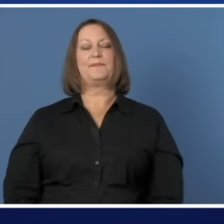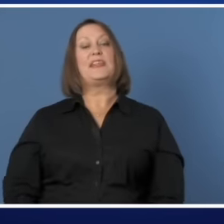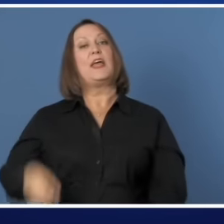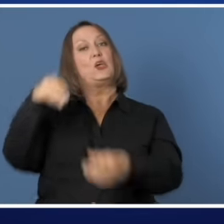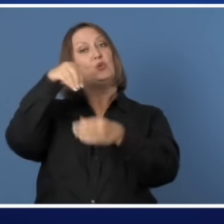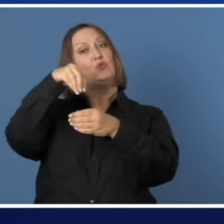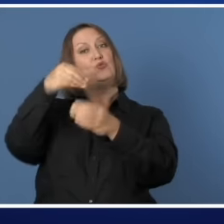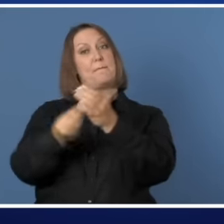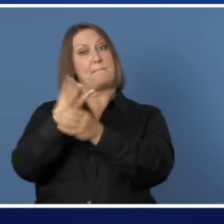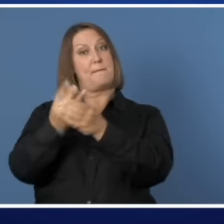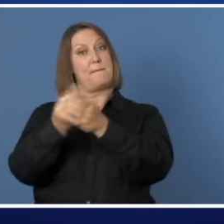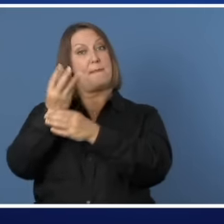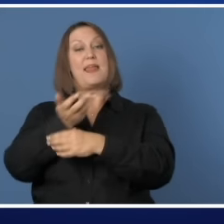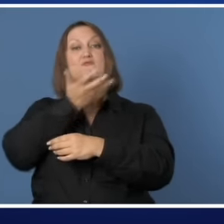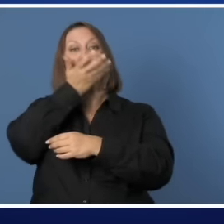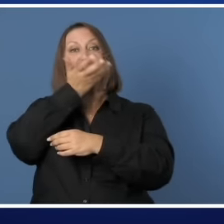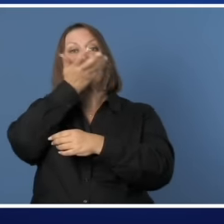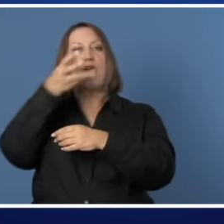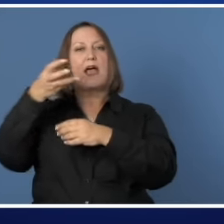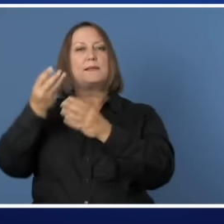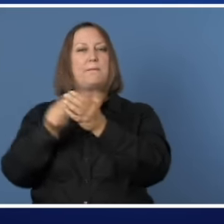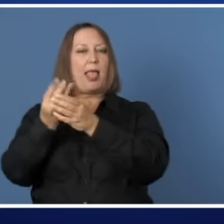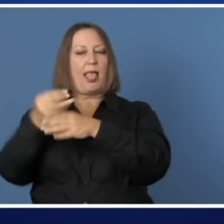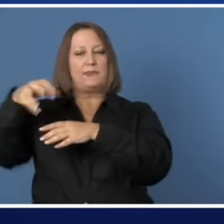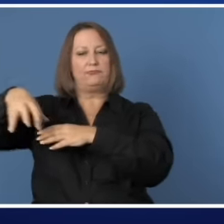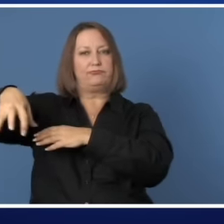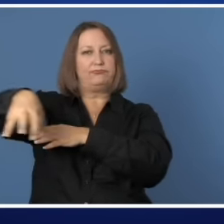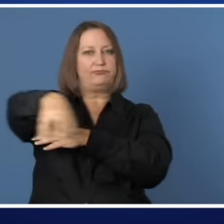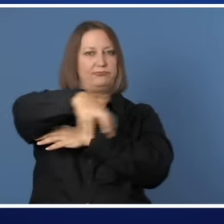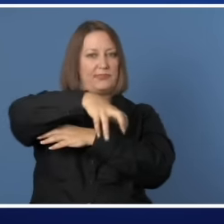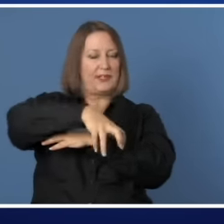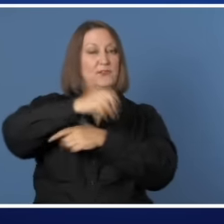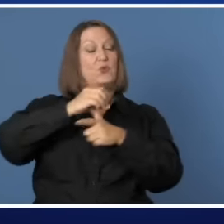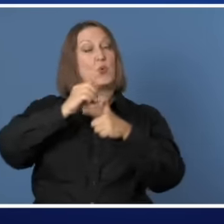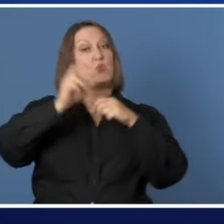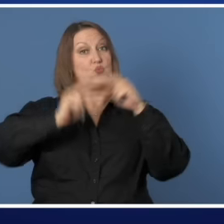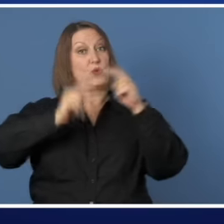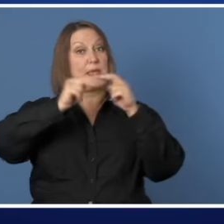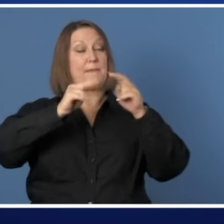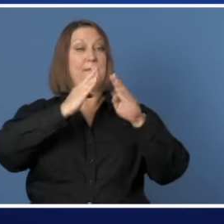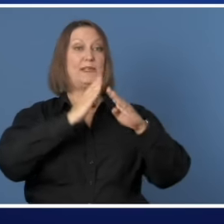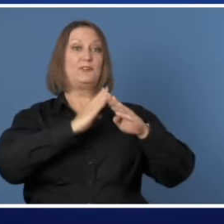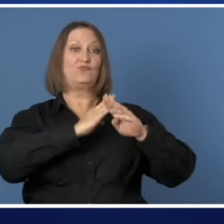Plant ground cover on slopes and build retaining walls.